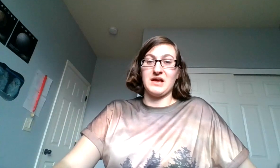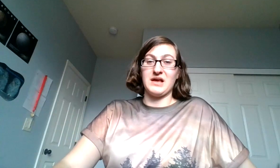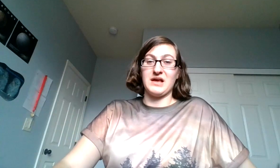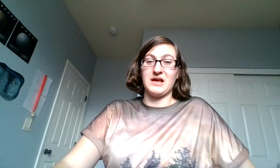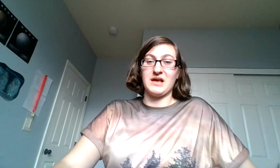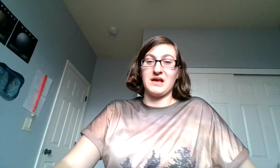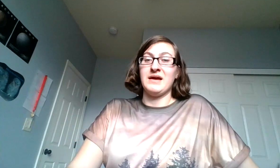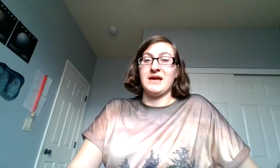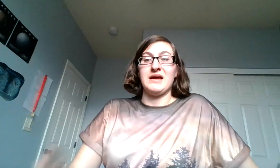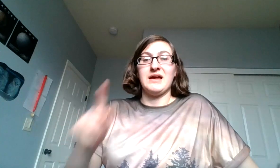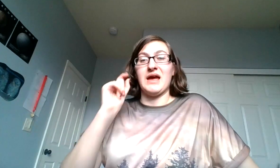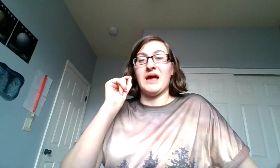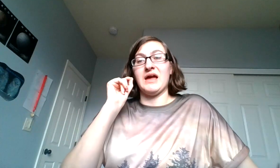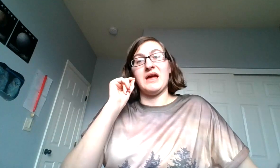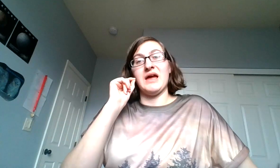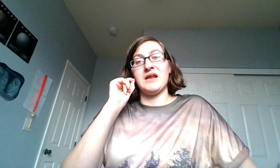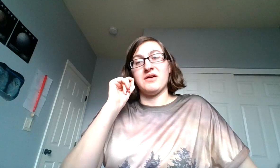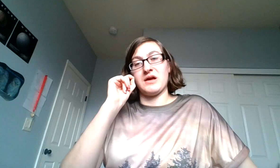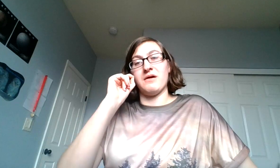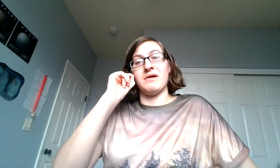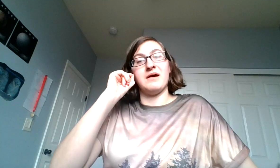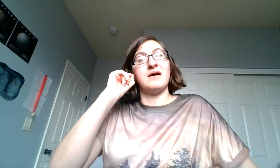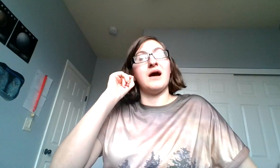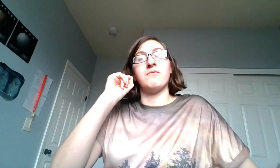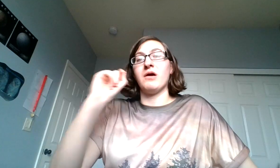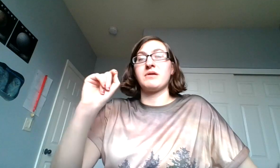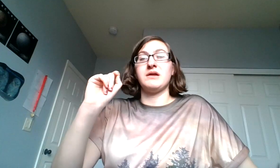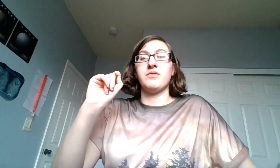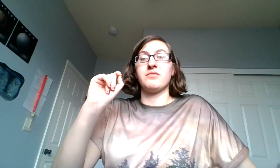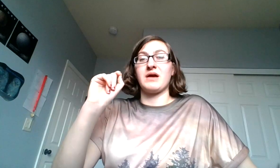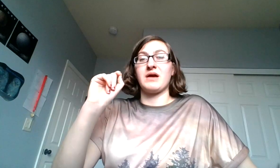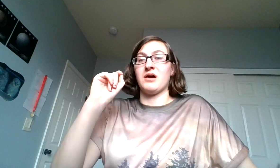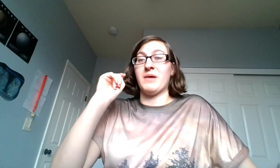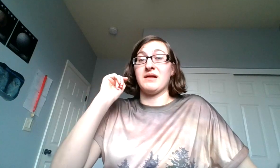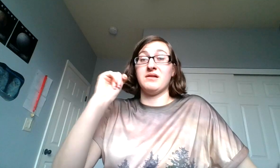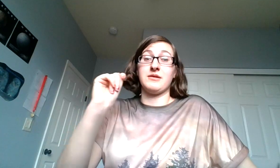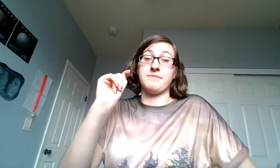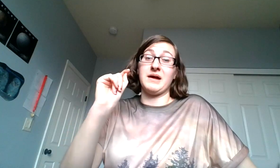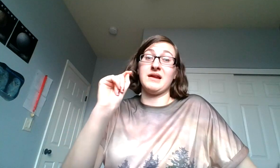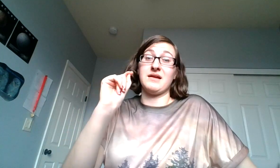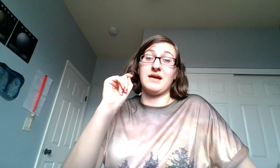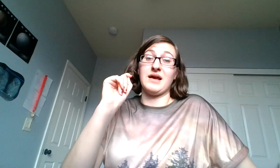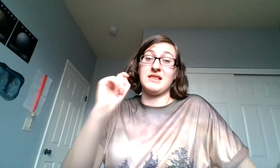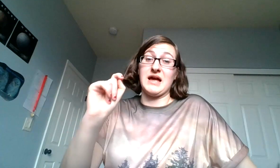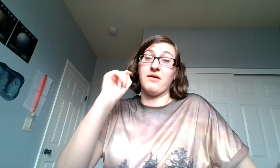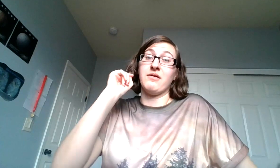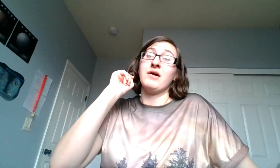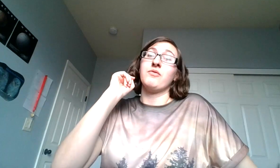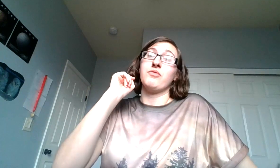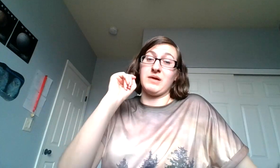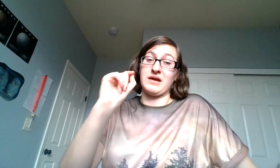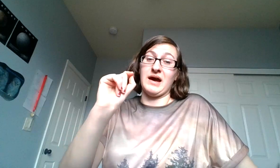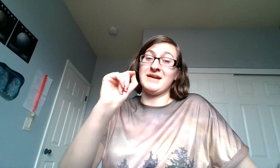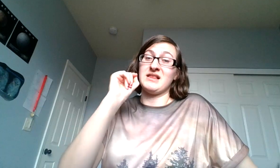support. And also, I'm welcoming you guys on my LizzieBunny99 channel with my kindness and